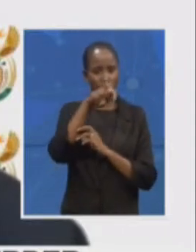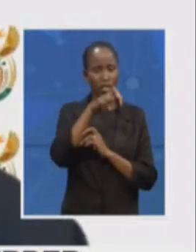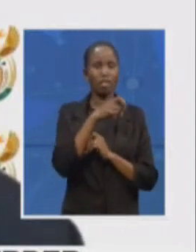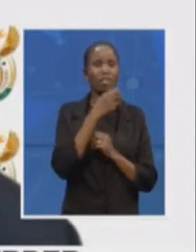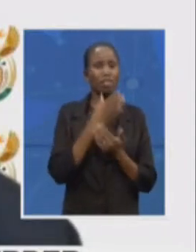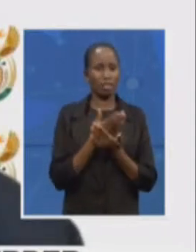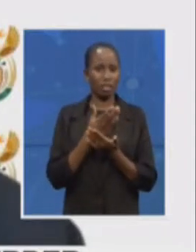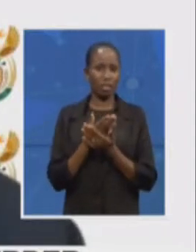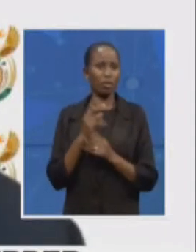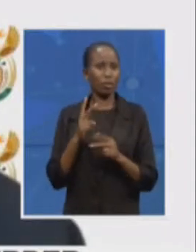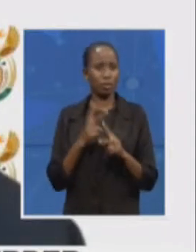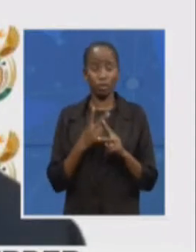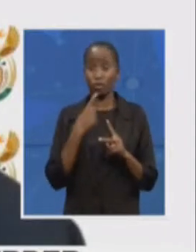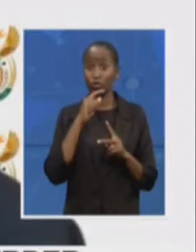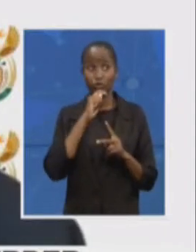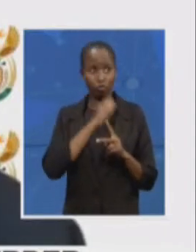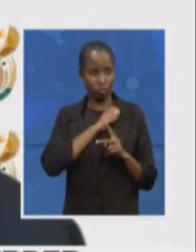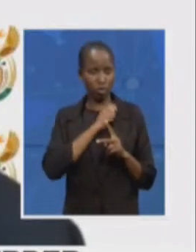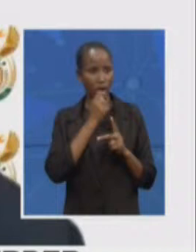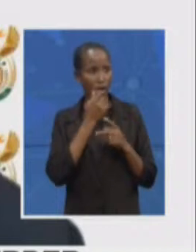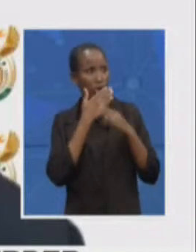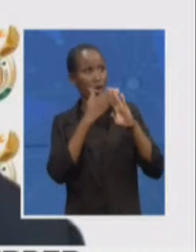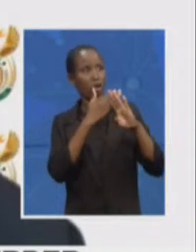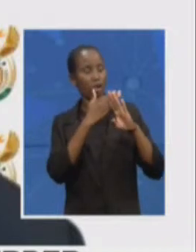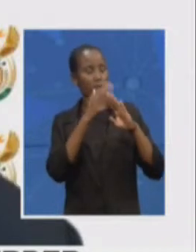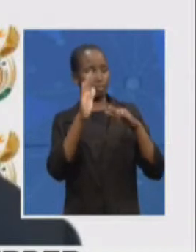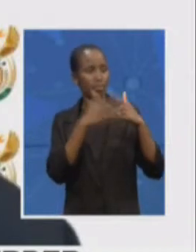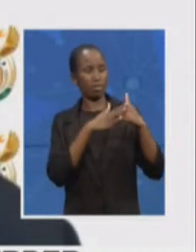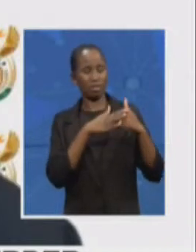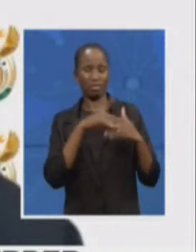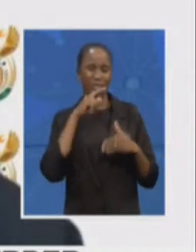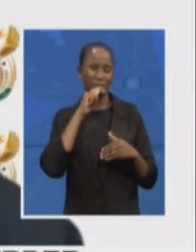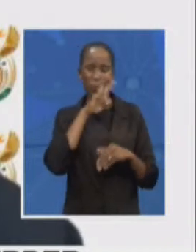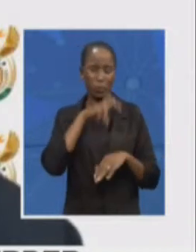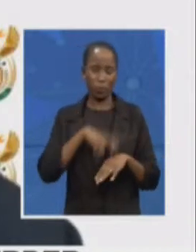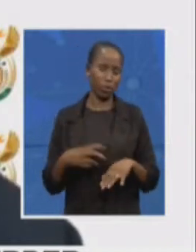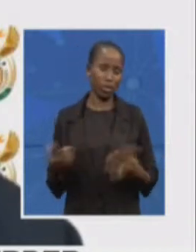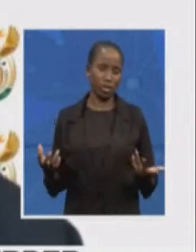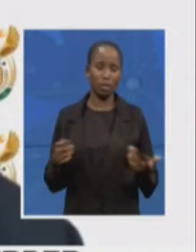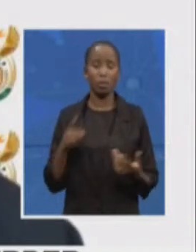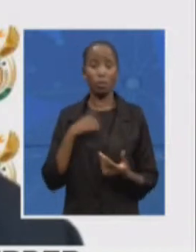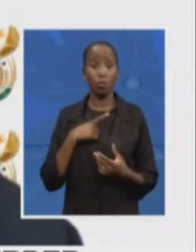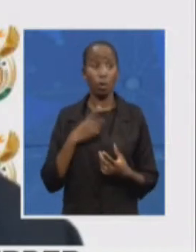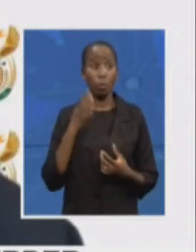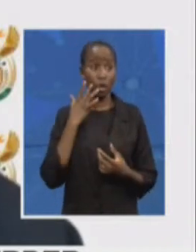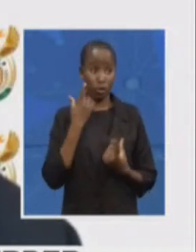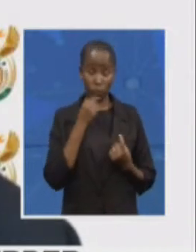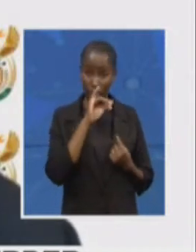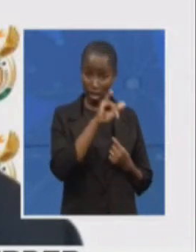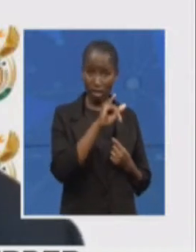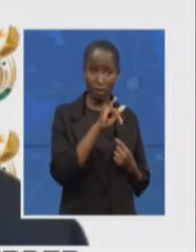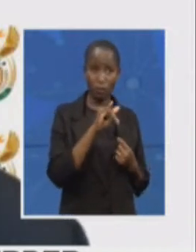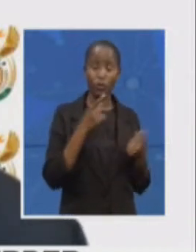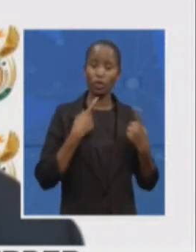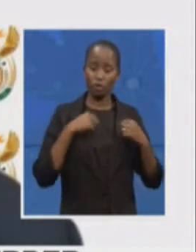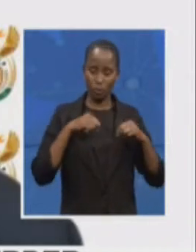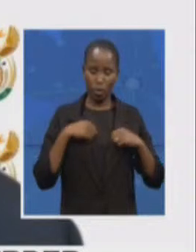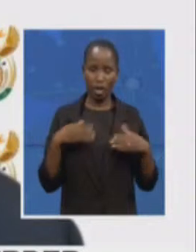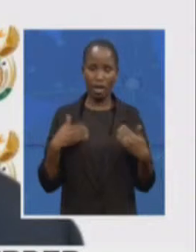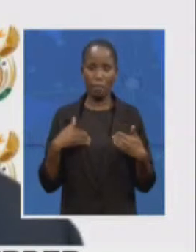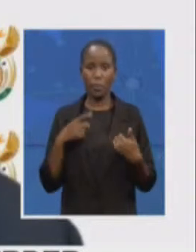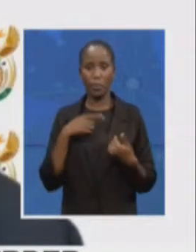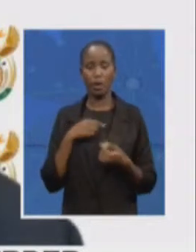And in doing this, we are happy that we are supported by the World Health Organization. Just